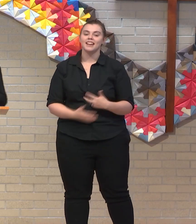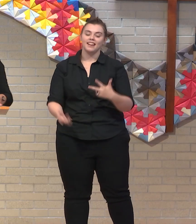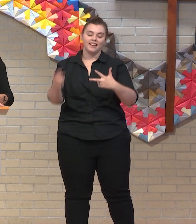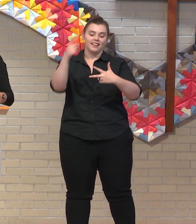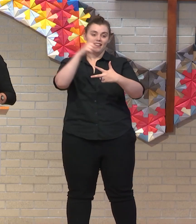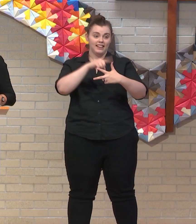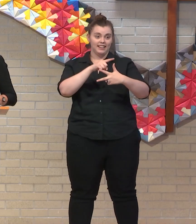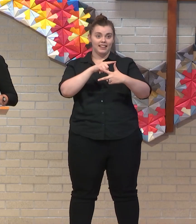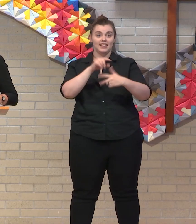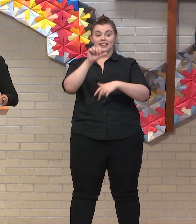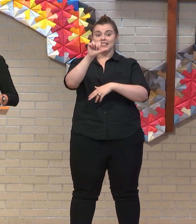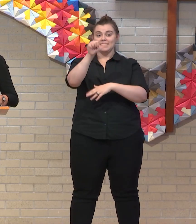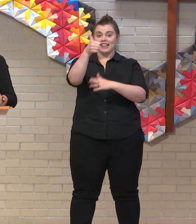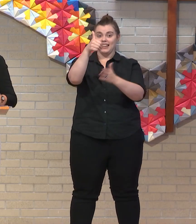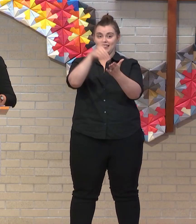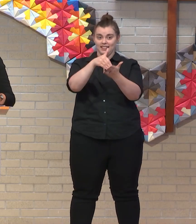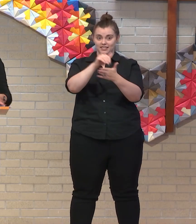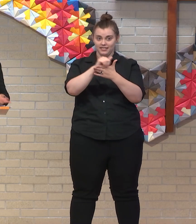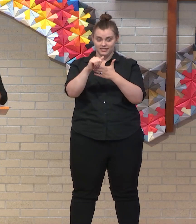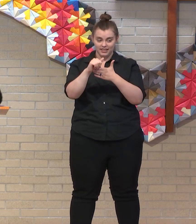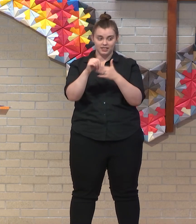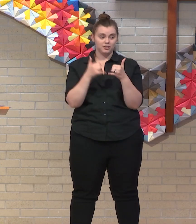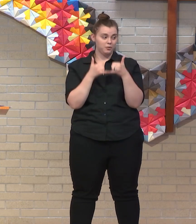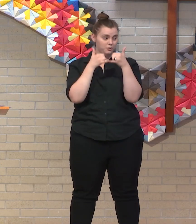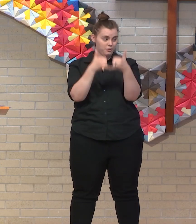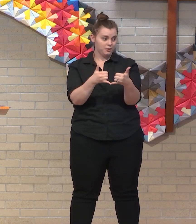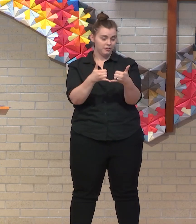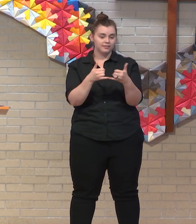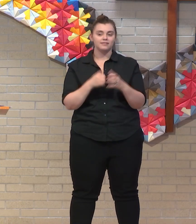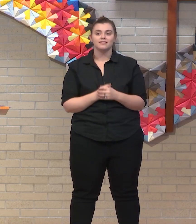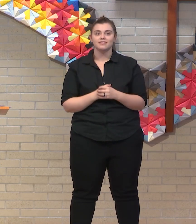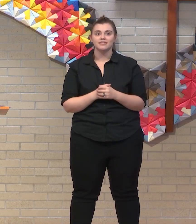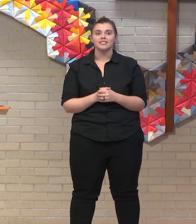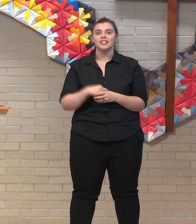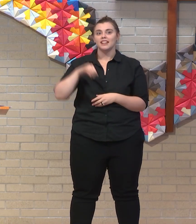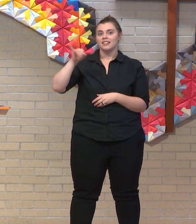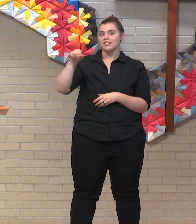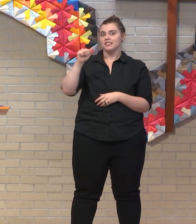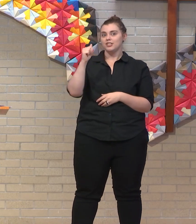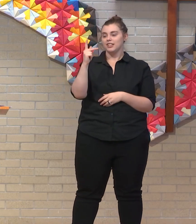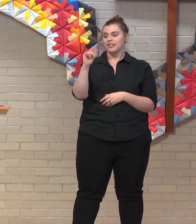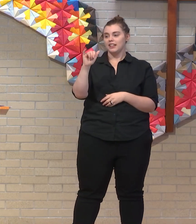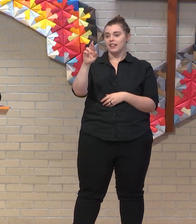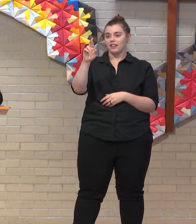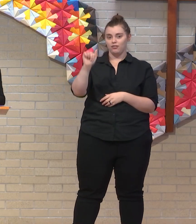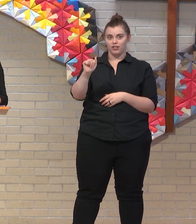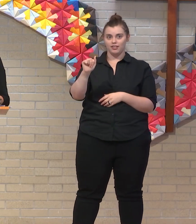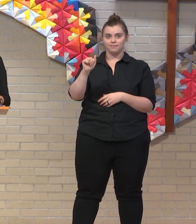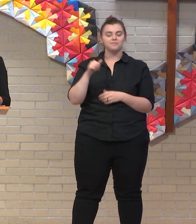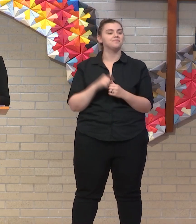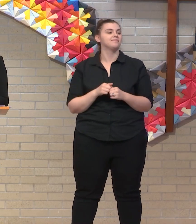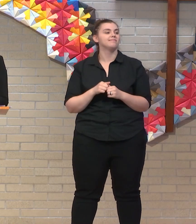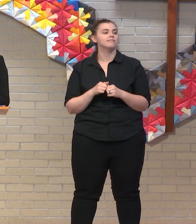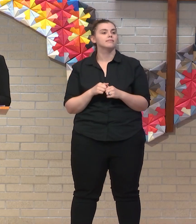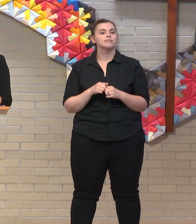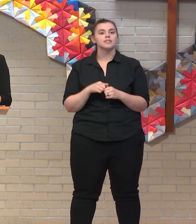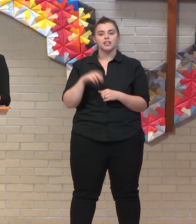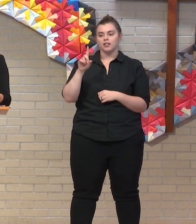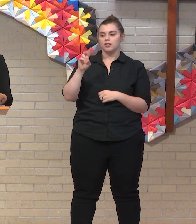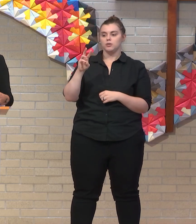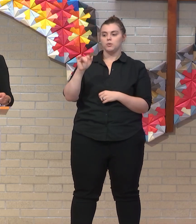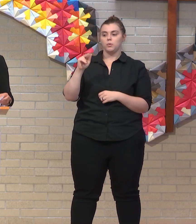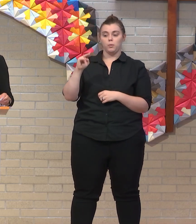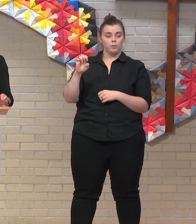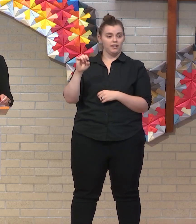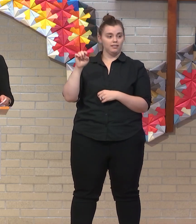And the recipient of the $10,000 Global Citizen Scholarship is Jakira Green, nominated by Dwayne